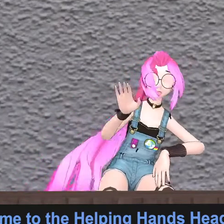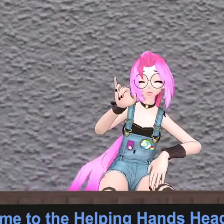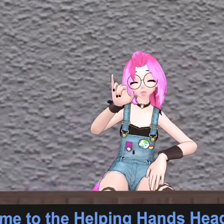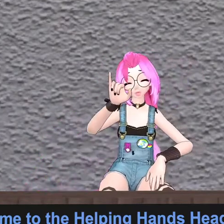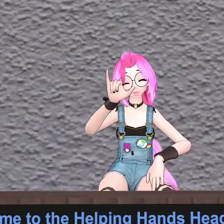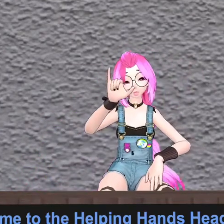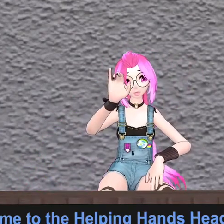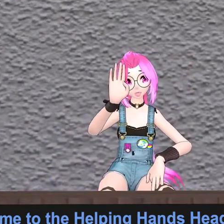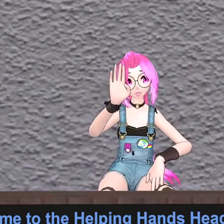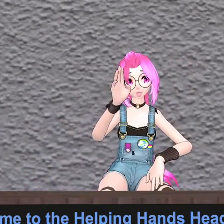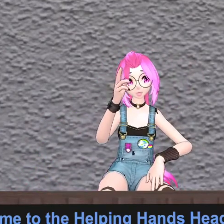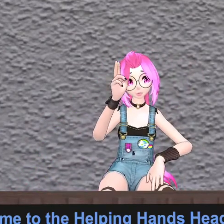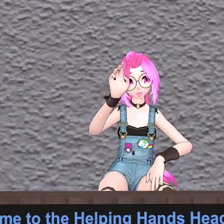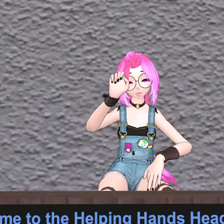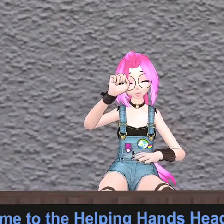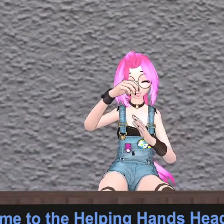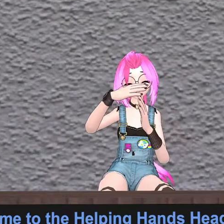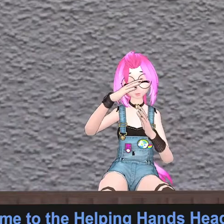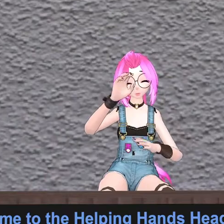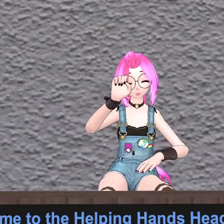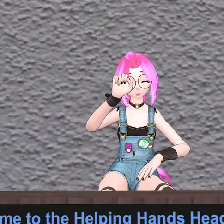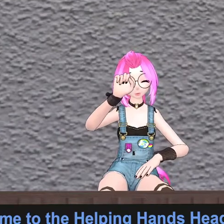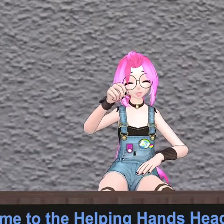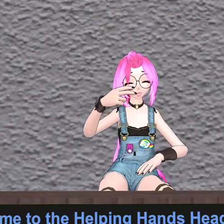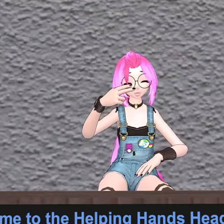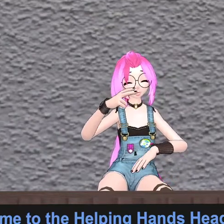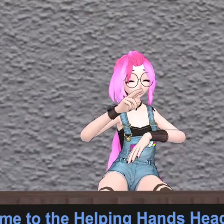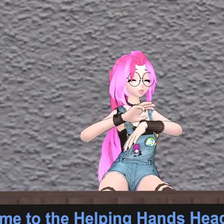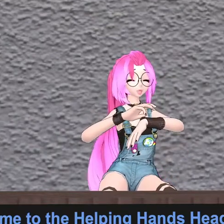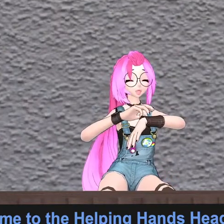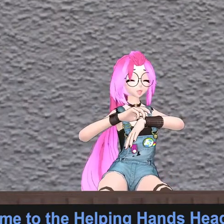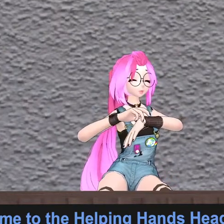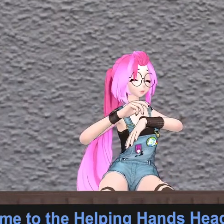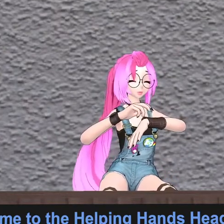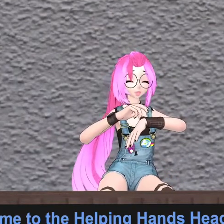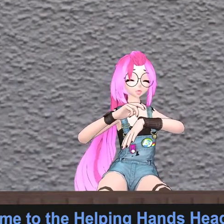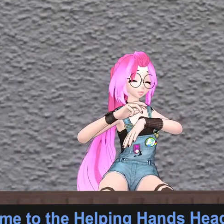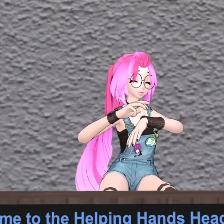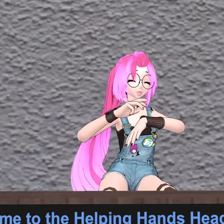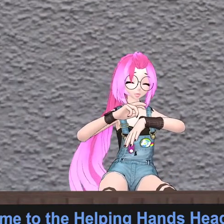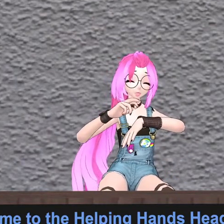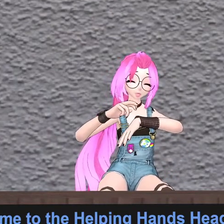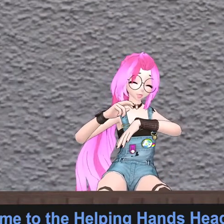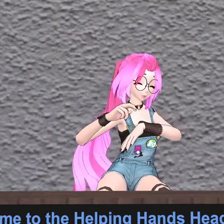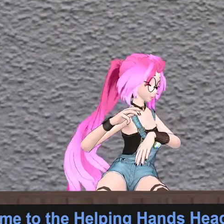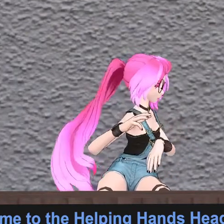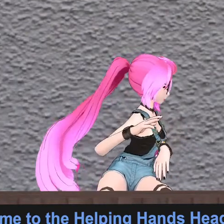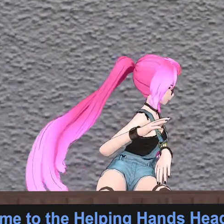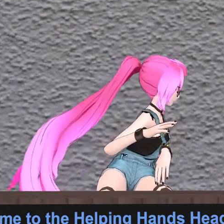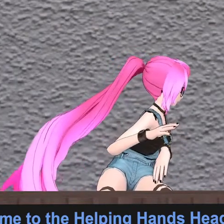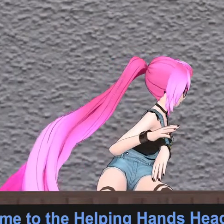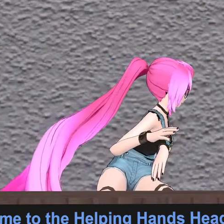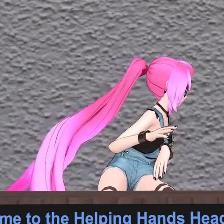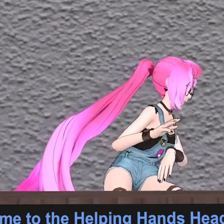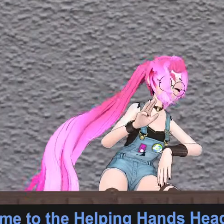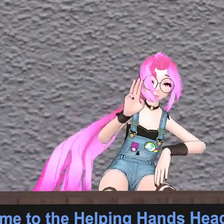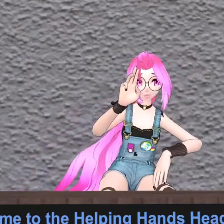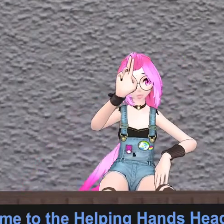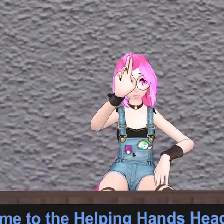Oh, this is also the same sign if you want to say British. British, England, English. Same sign, okay? Or you